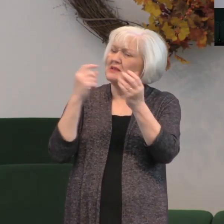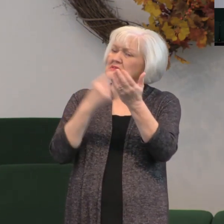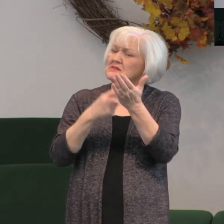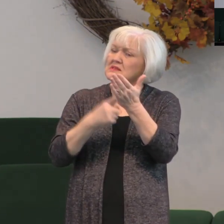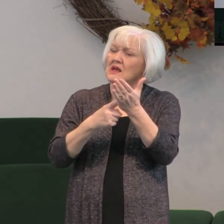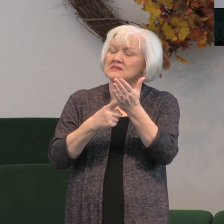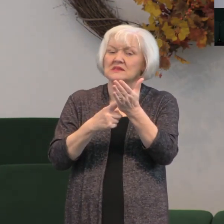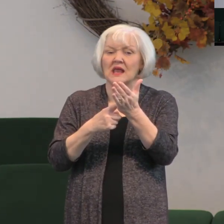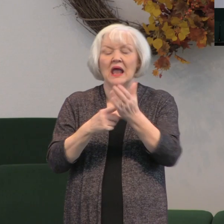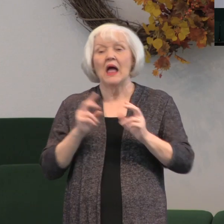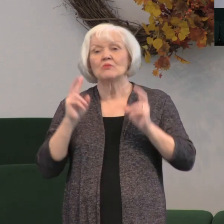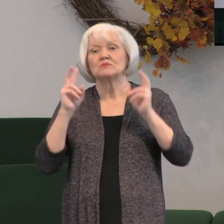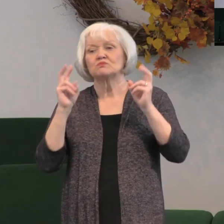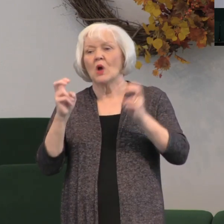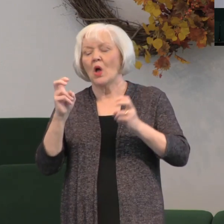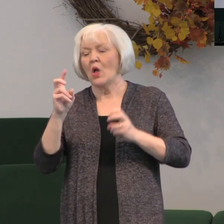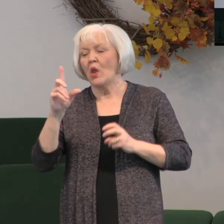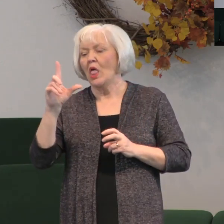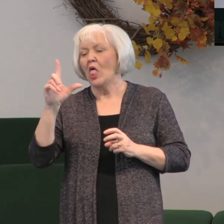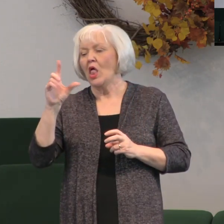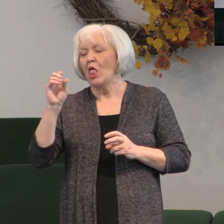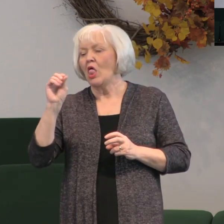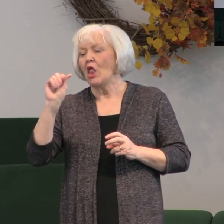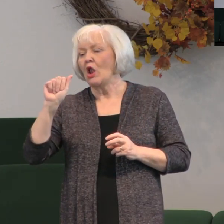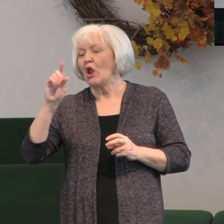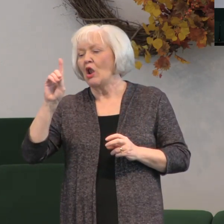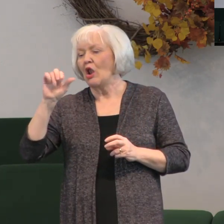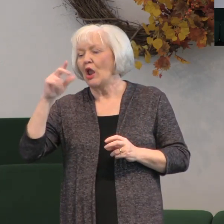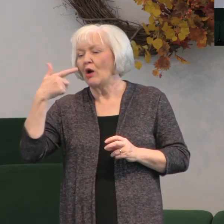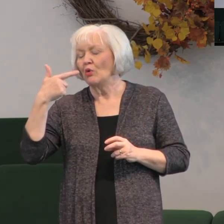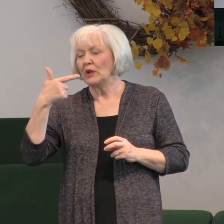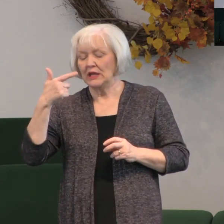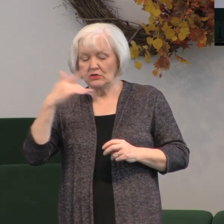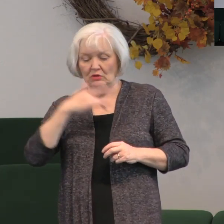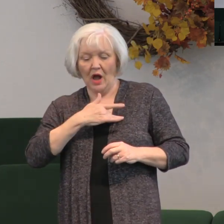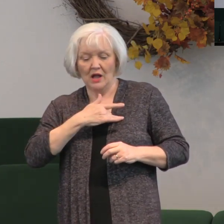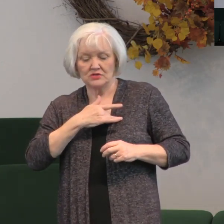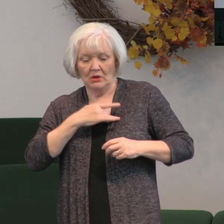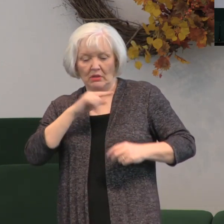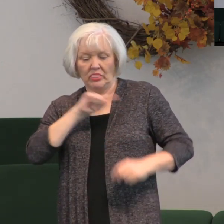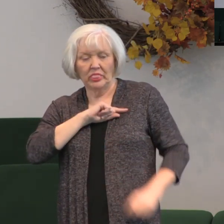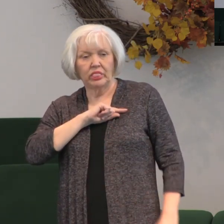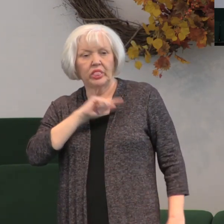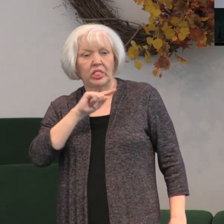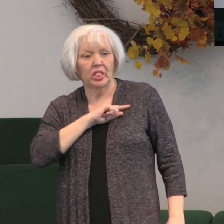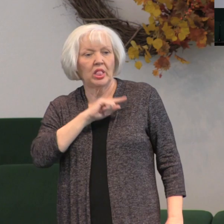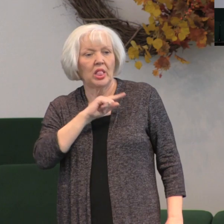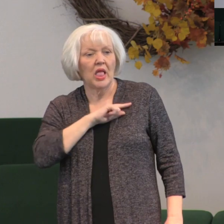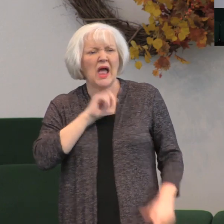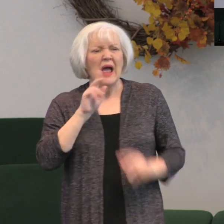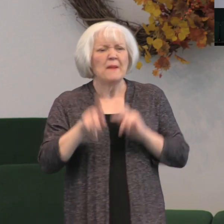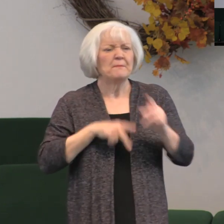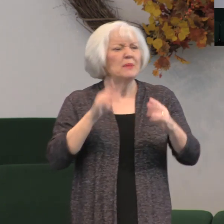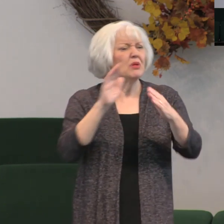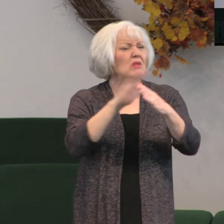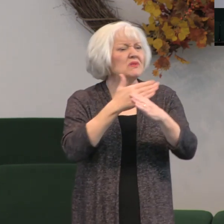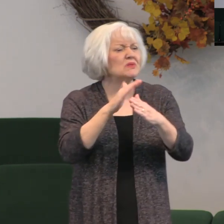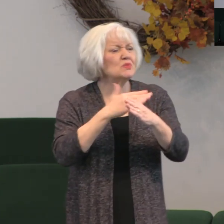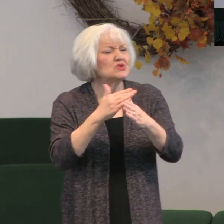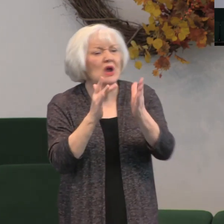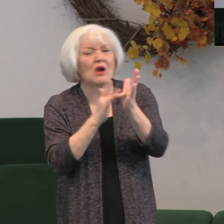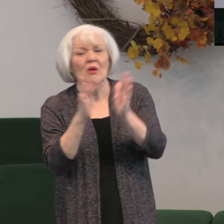about loading the conscience with guilt. felt that as people would come in, they would share from the Scripture how the things